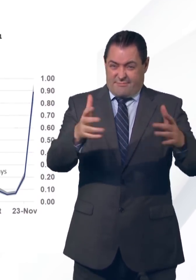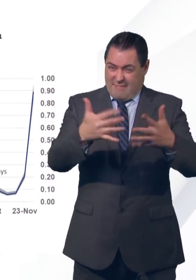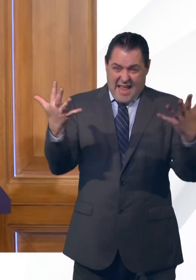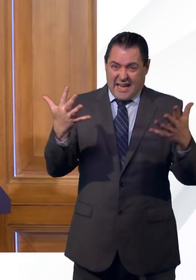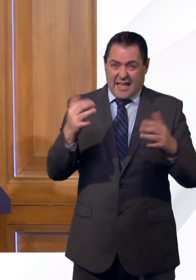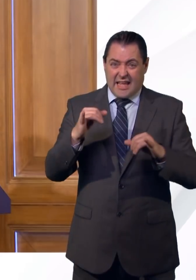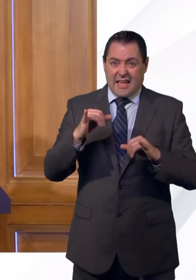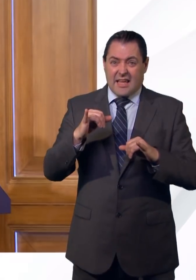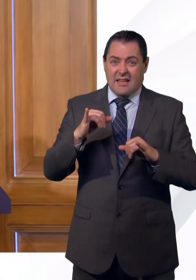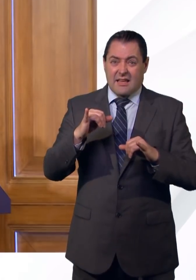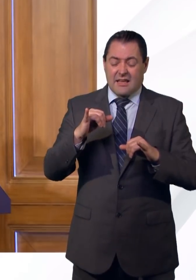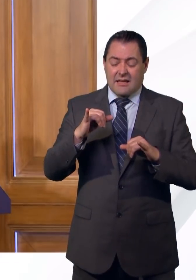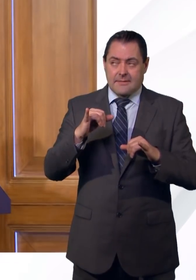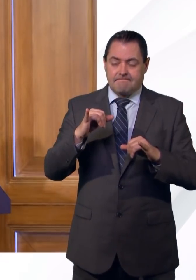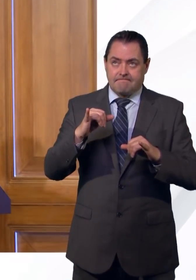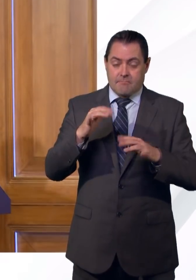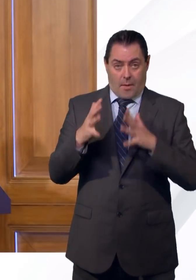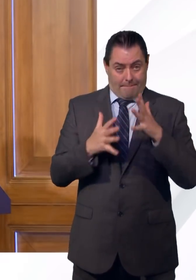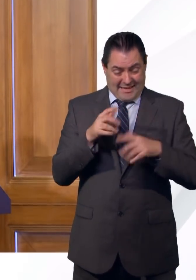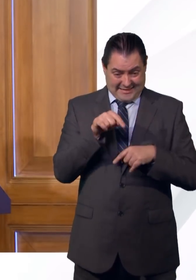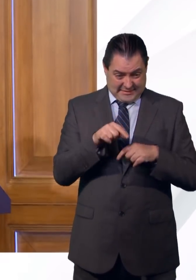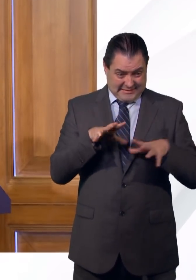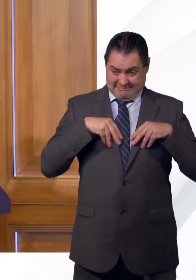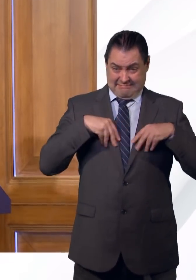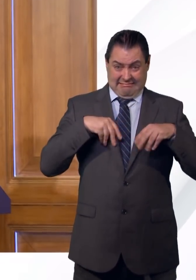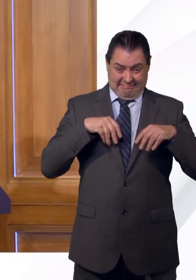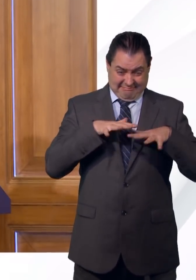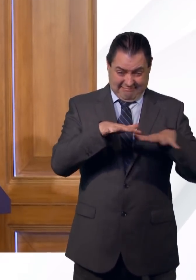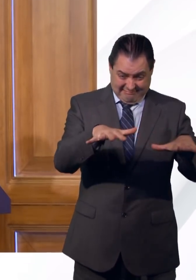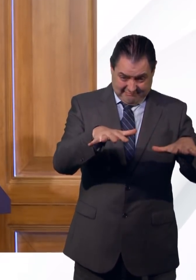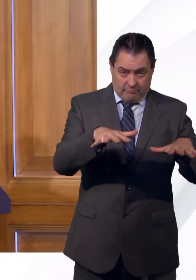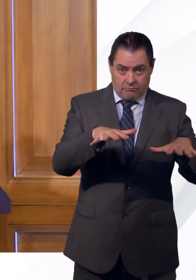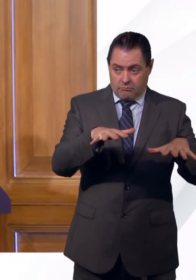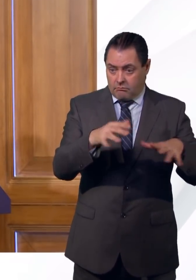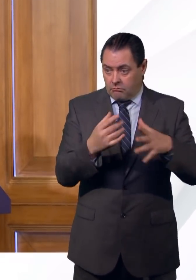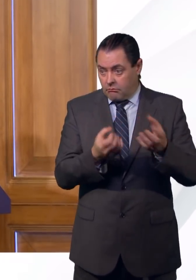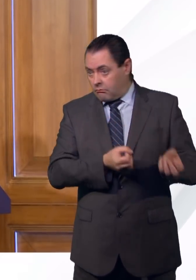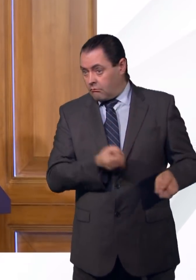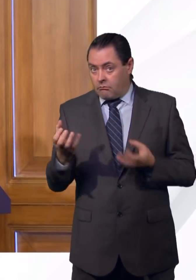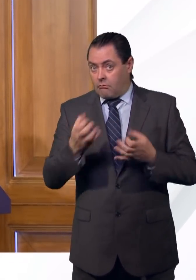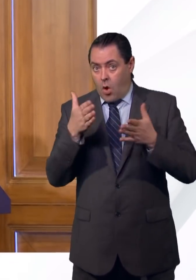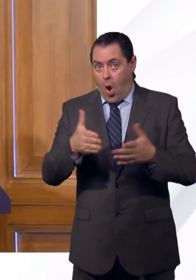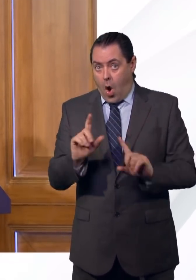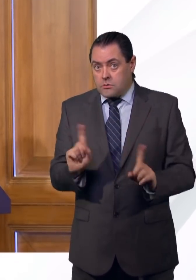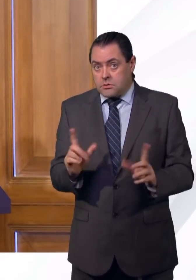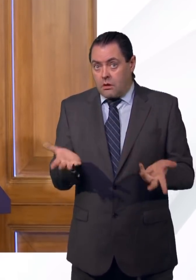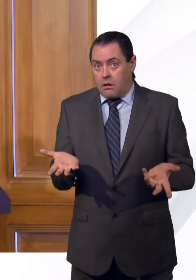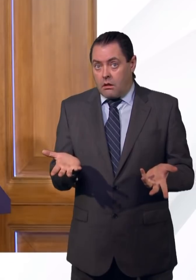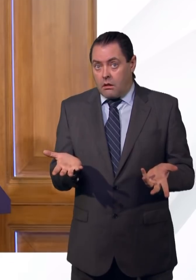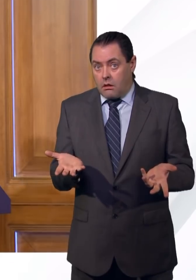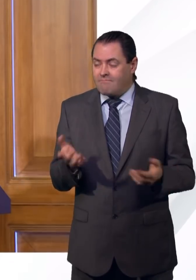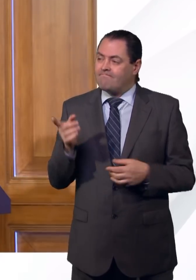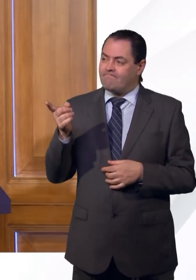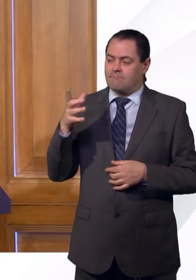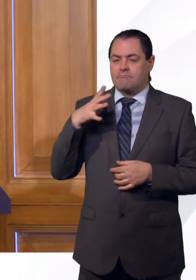is, will this feed through to people in hospital, and how quickly? And I think I'd just like to just point out 2